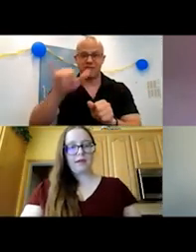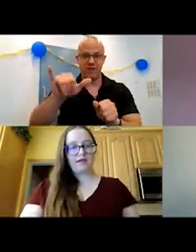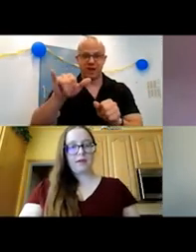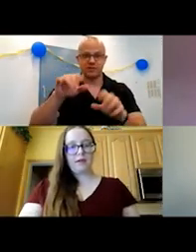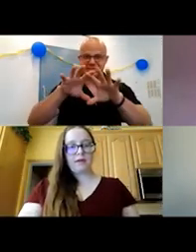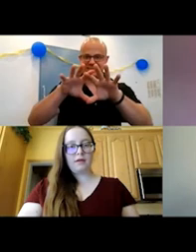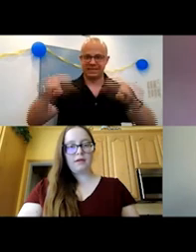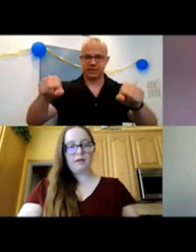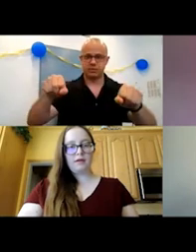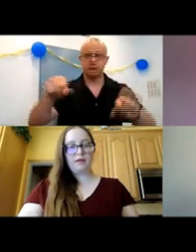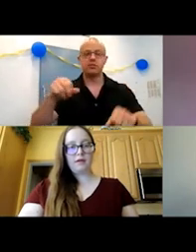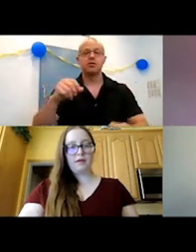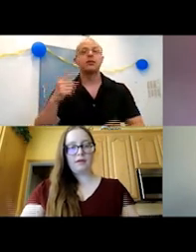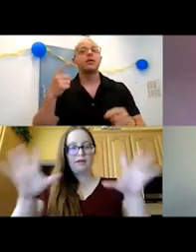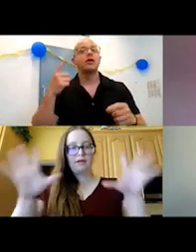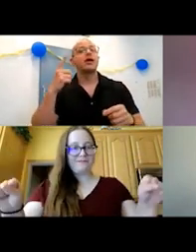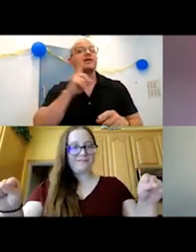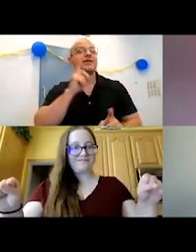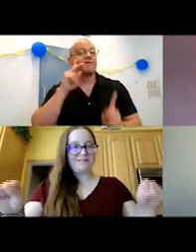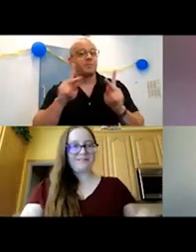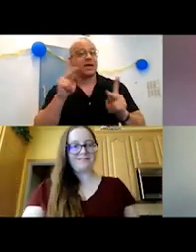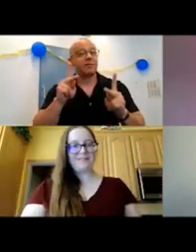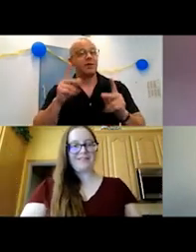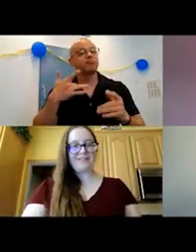There's actually a story behind it.